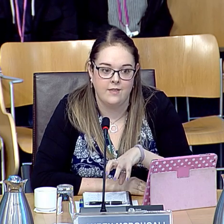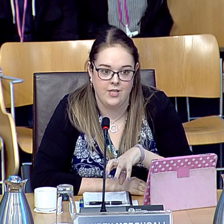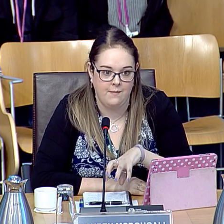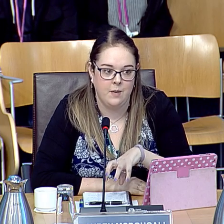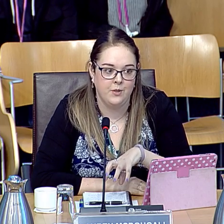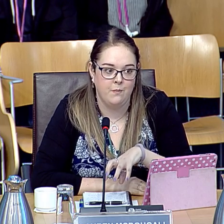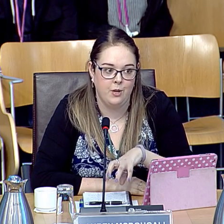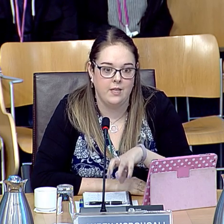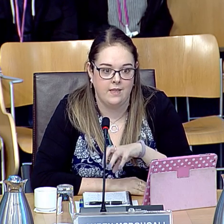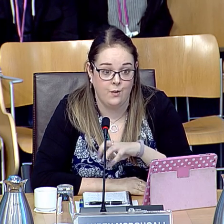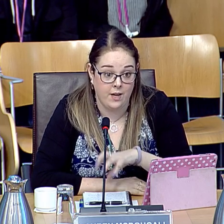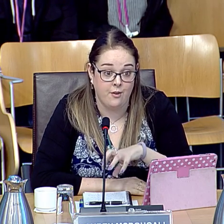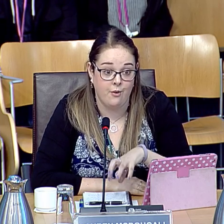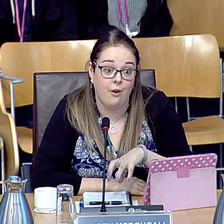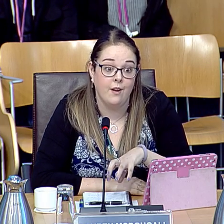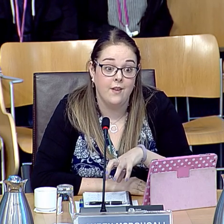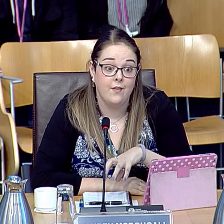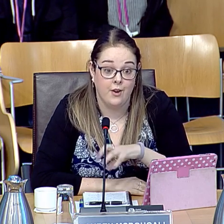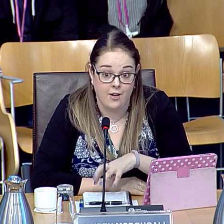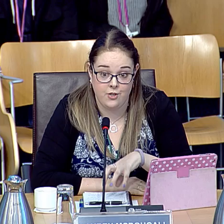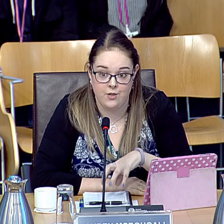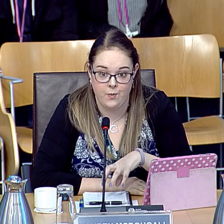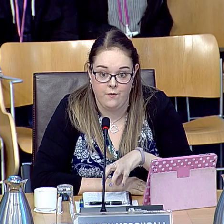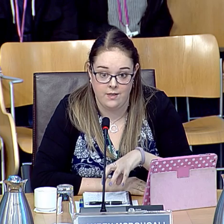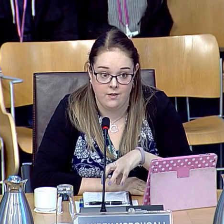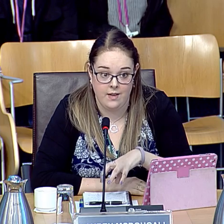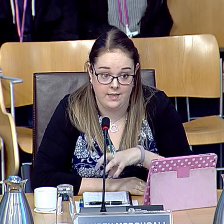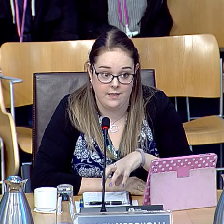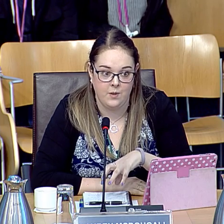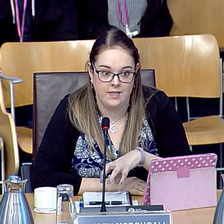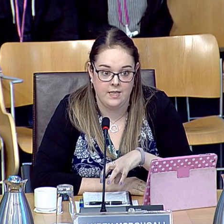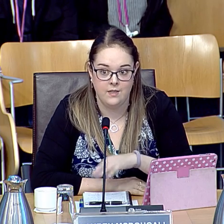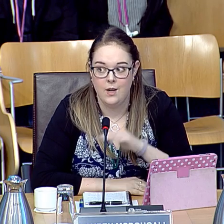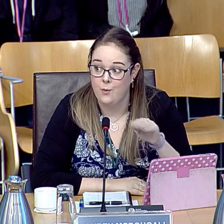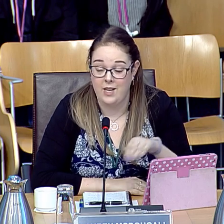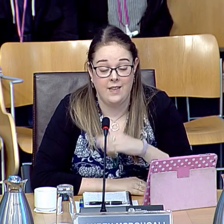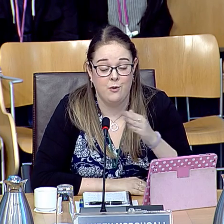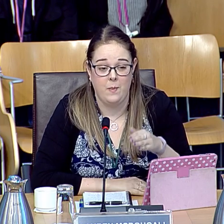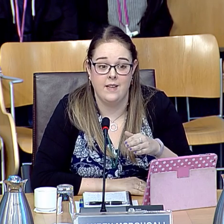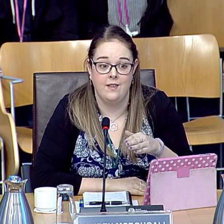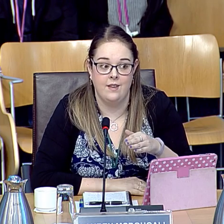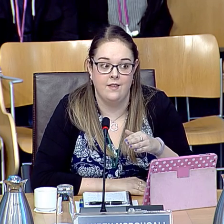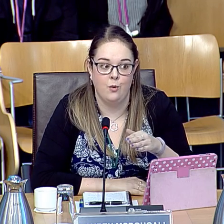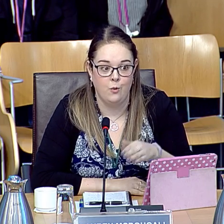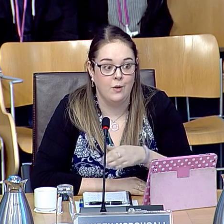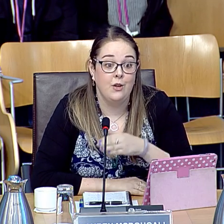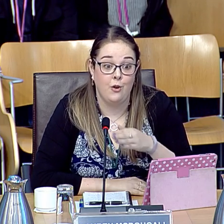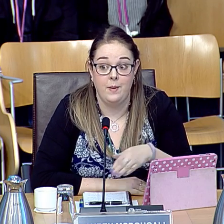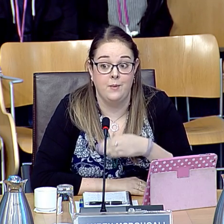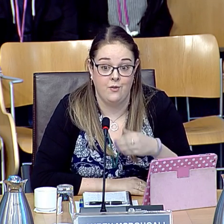are timetabled and booked as to whether or not there are students with physical accessibility needs, which kind of goes back to the whole not being able to